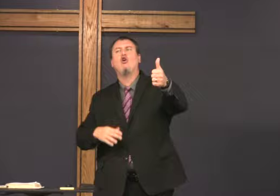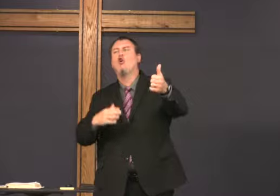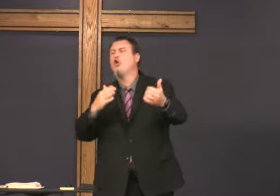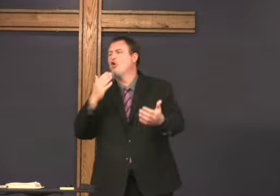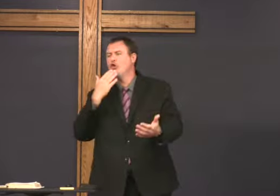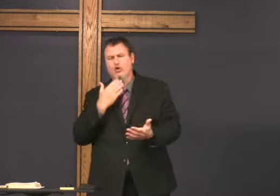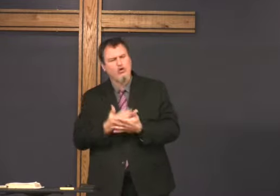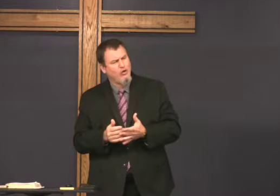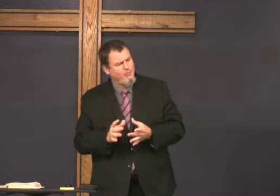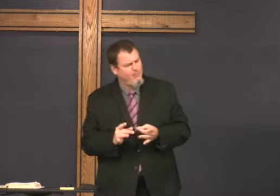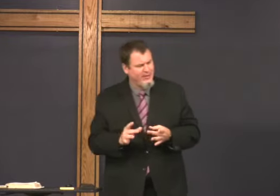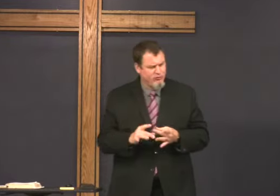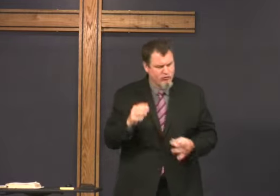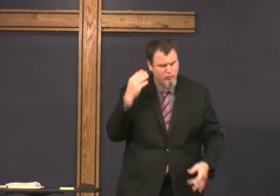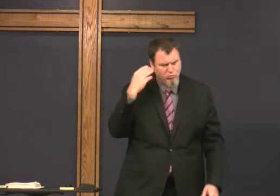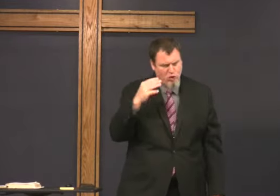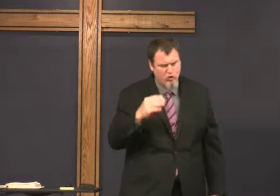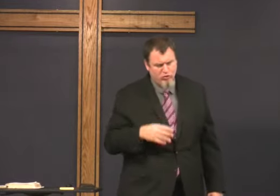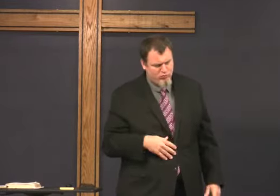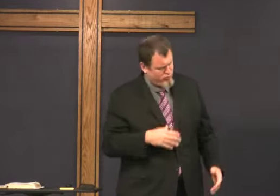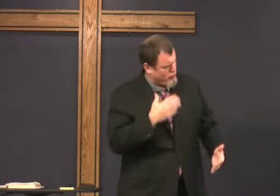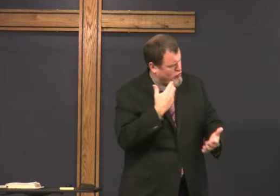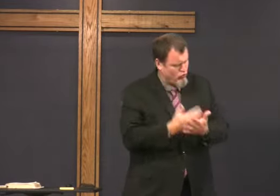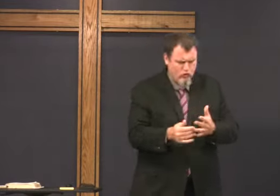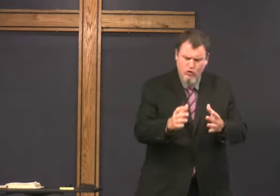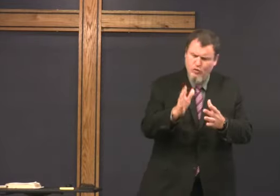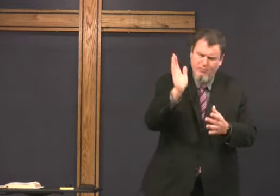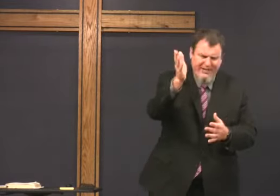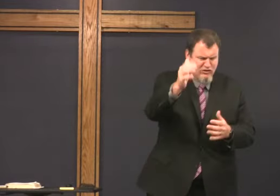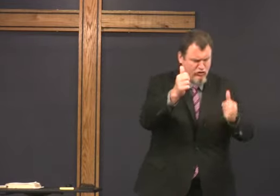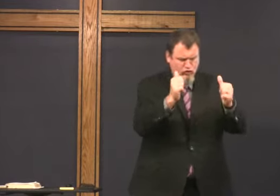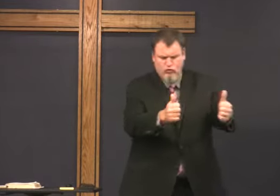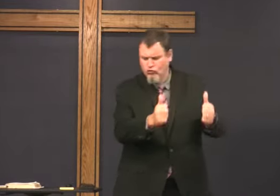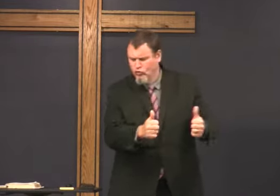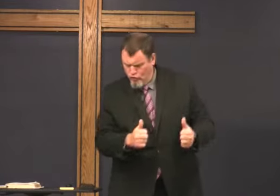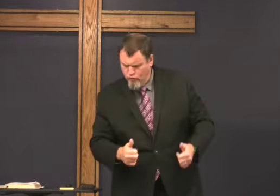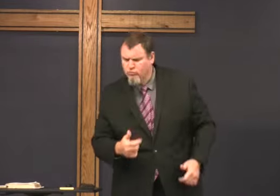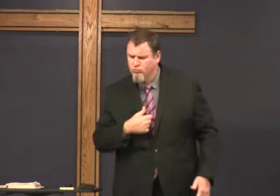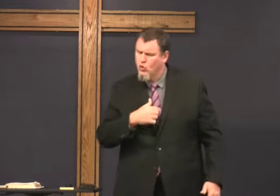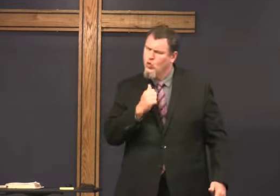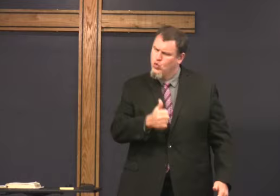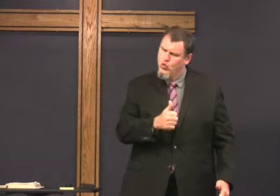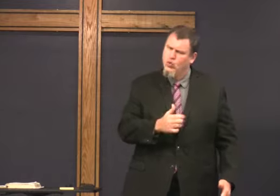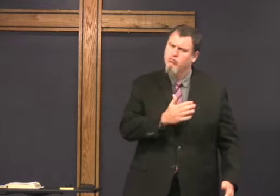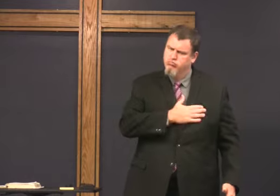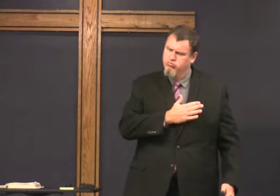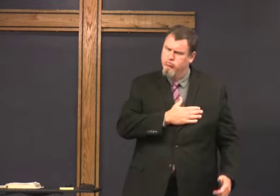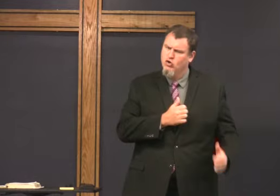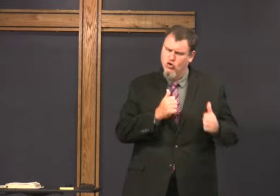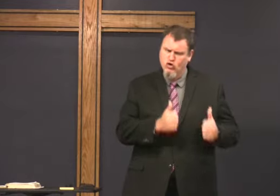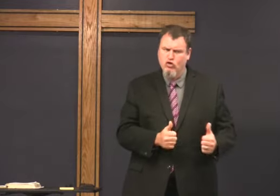Mark, it was a good message, wonderful, good job.